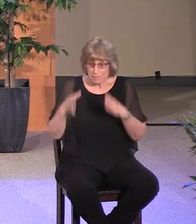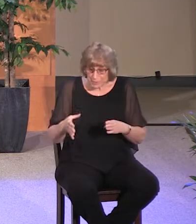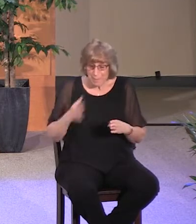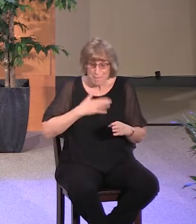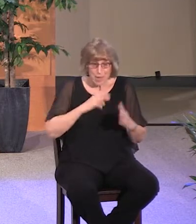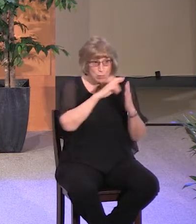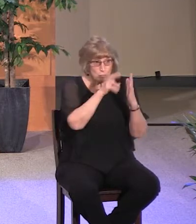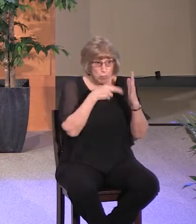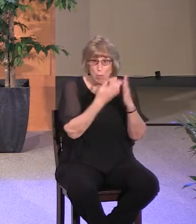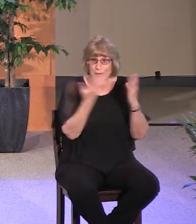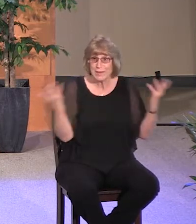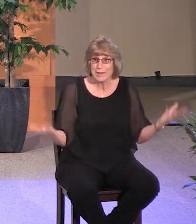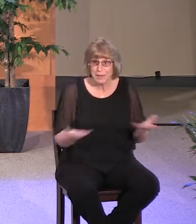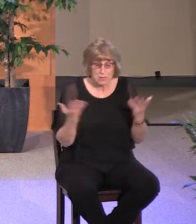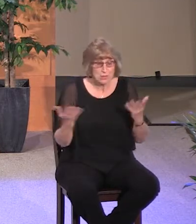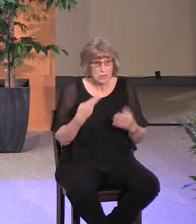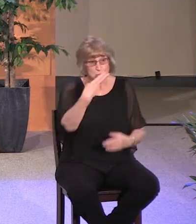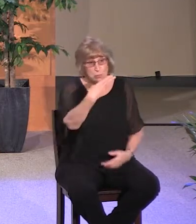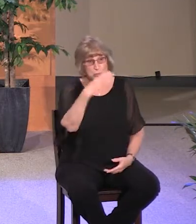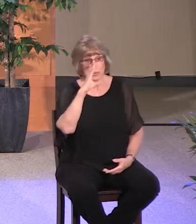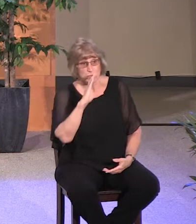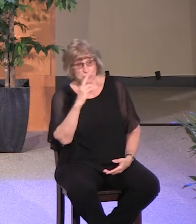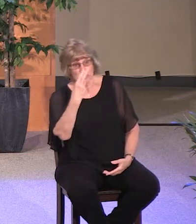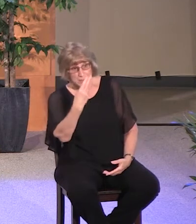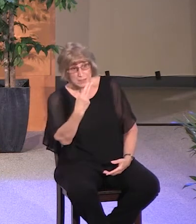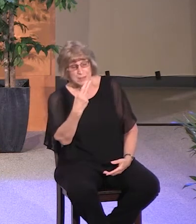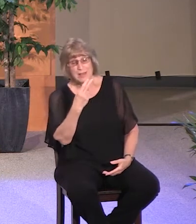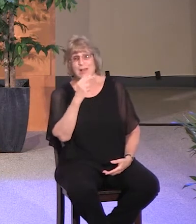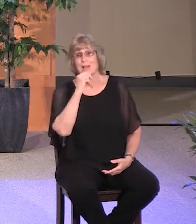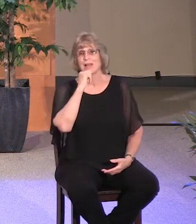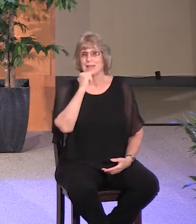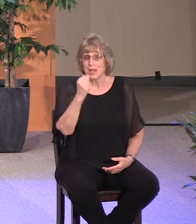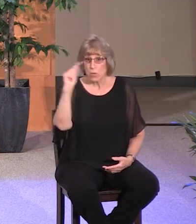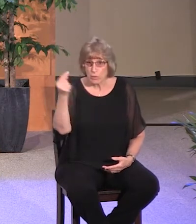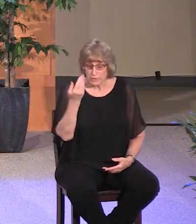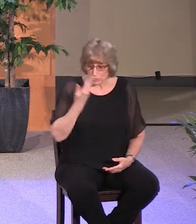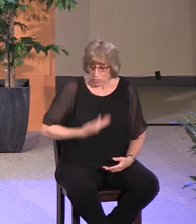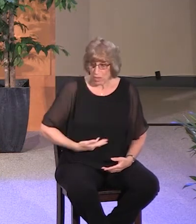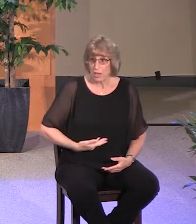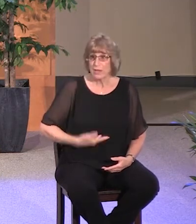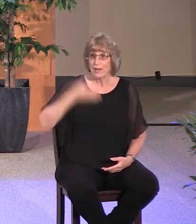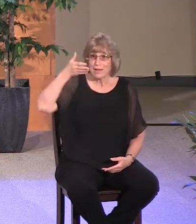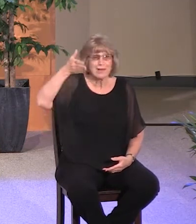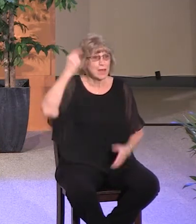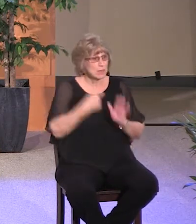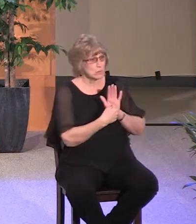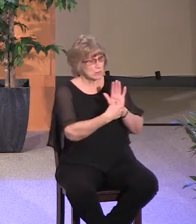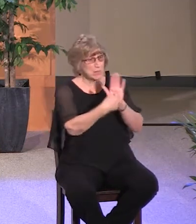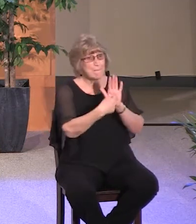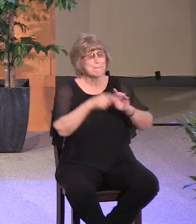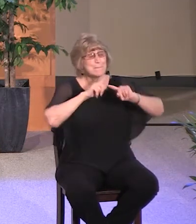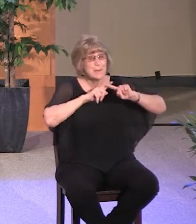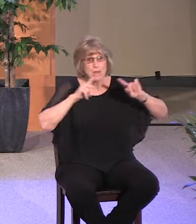here at Unity Church of the Hills is that not only do I represent God, but I represent all